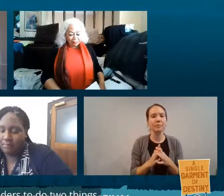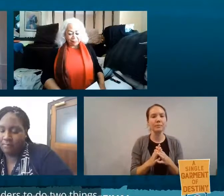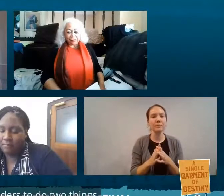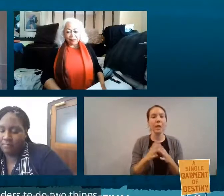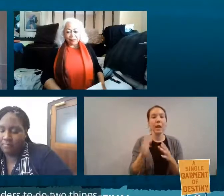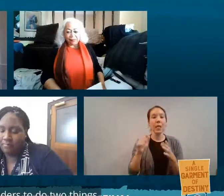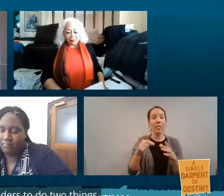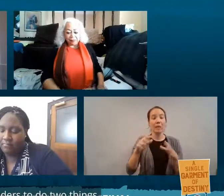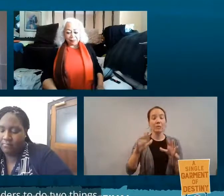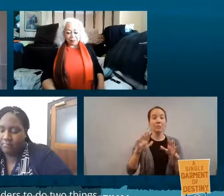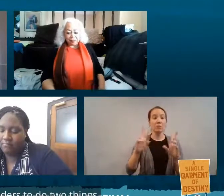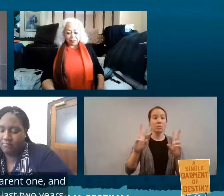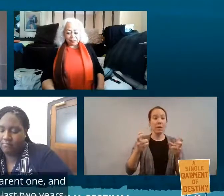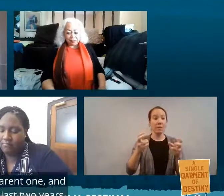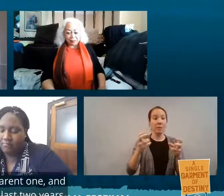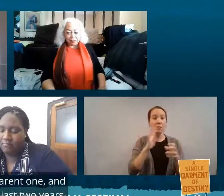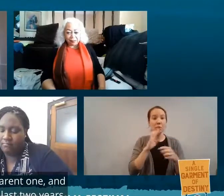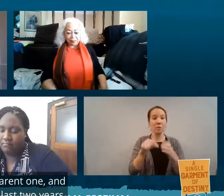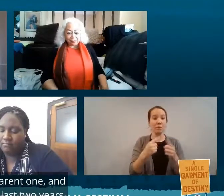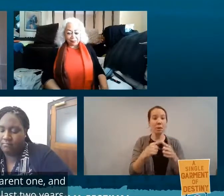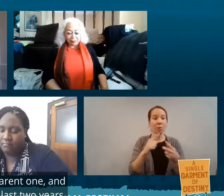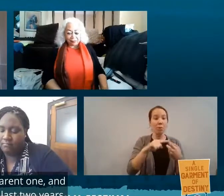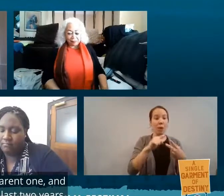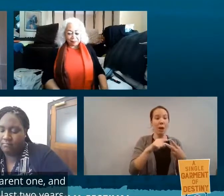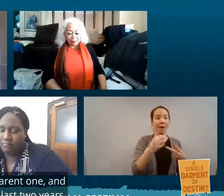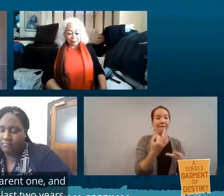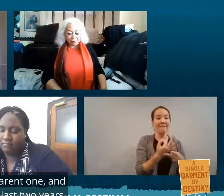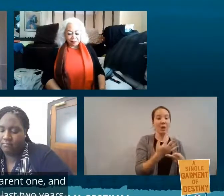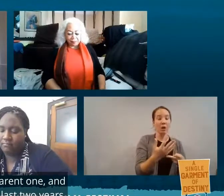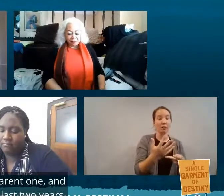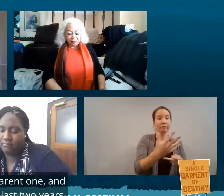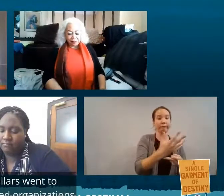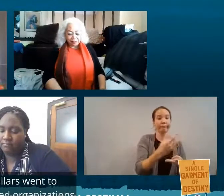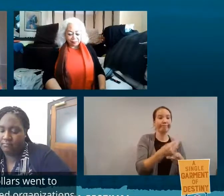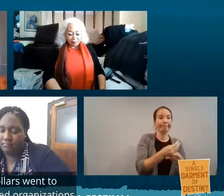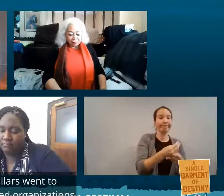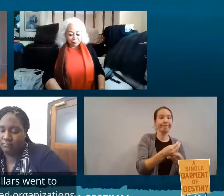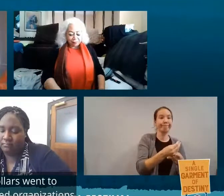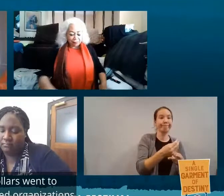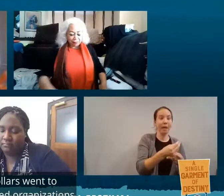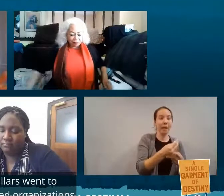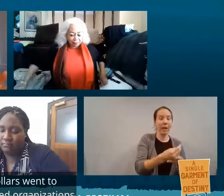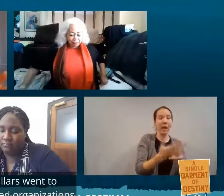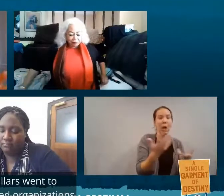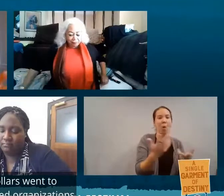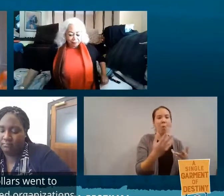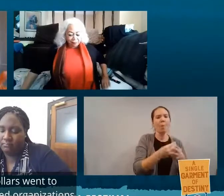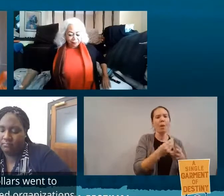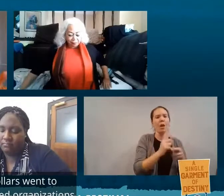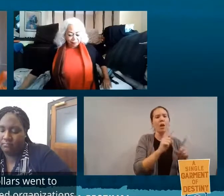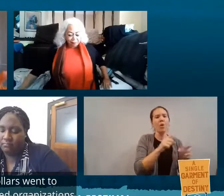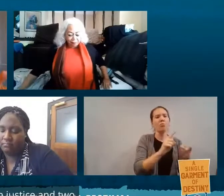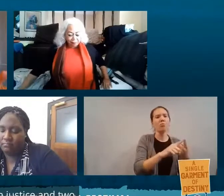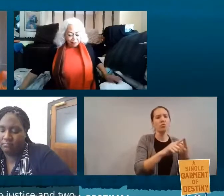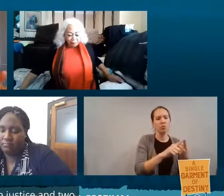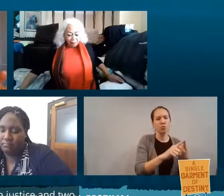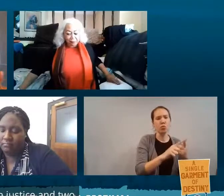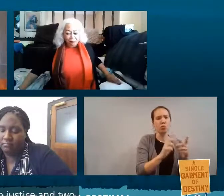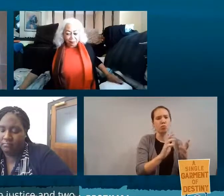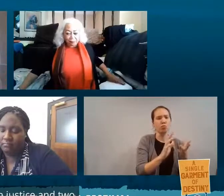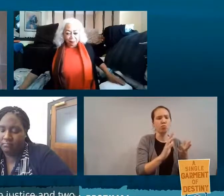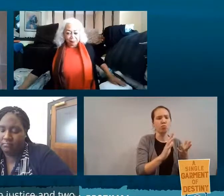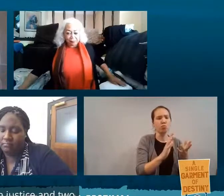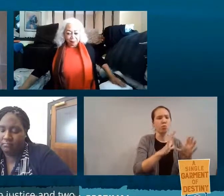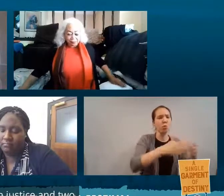all the top funders to do two things: be transparent, one, and say in the last 2 years, what dollars went to BIPOC-led organizations that focus